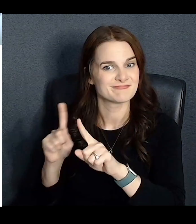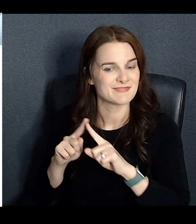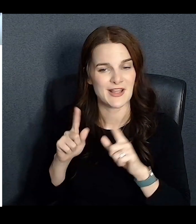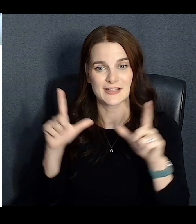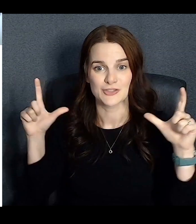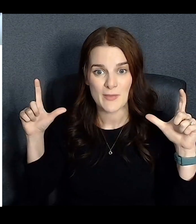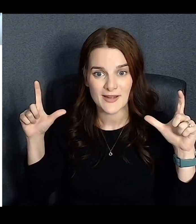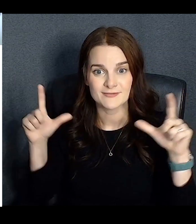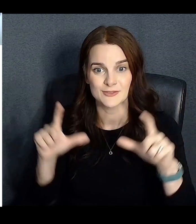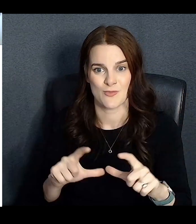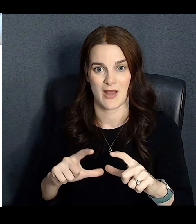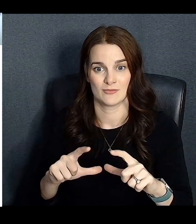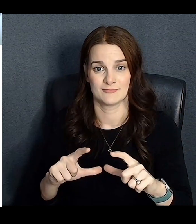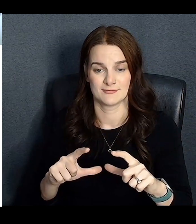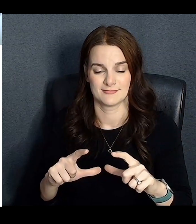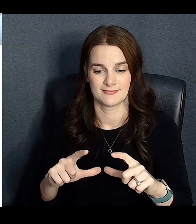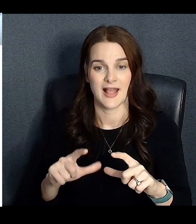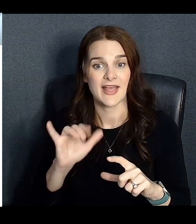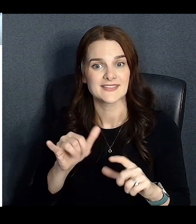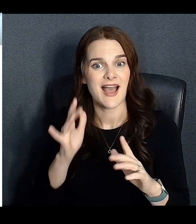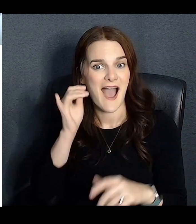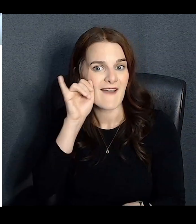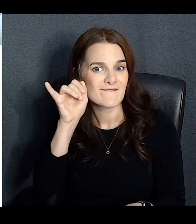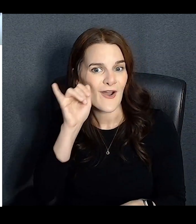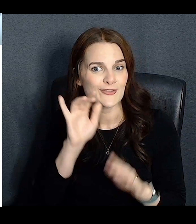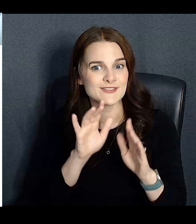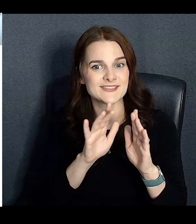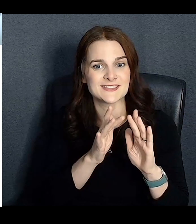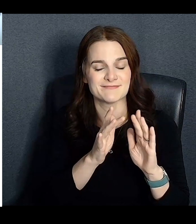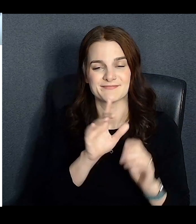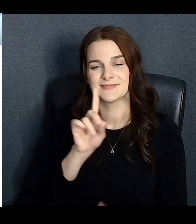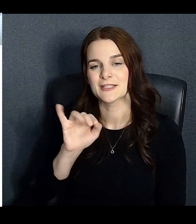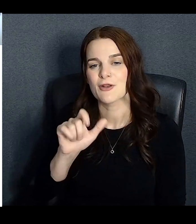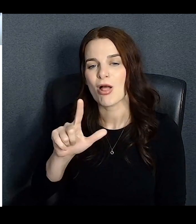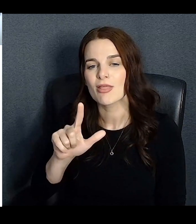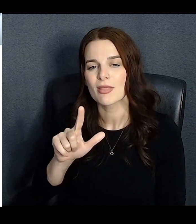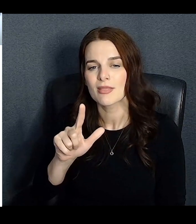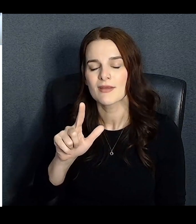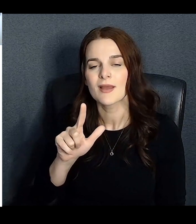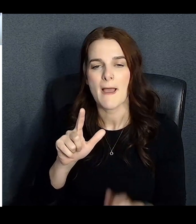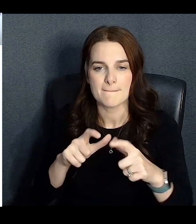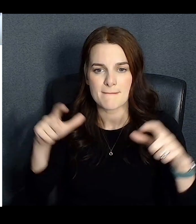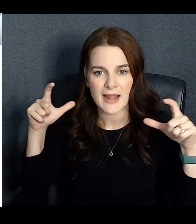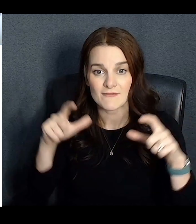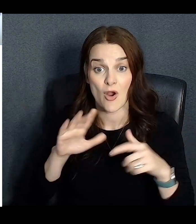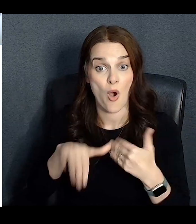of it. I can zoom in and zoom out. So this is the iPhone's digital magnifier that's enabled on all Apple